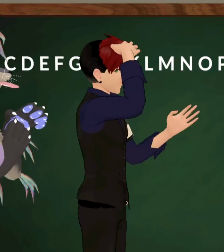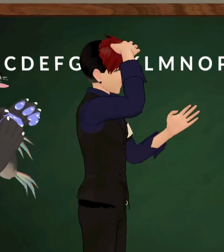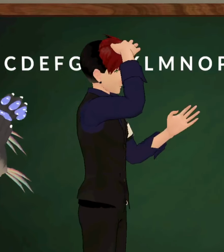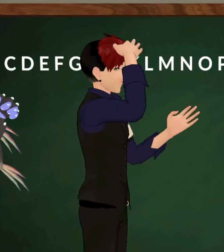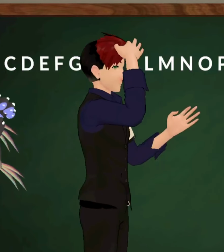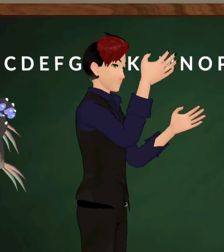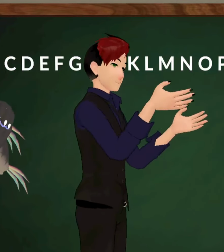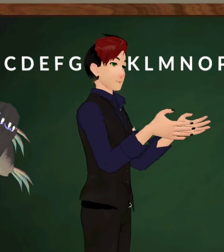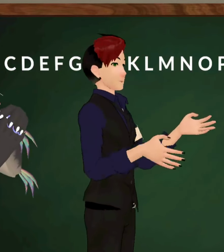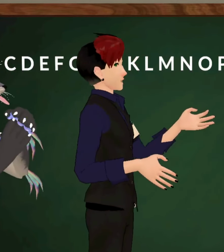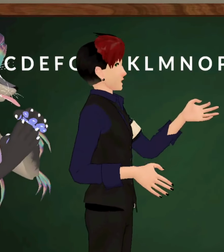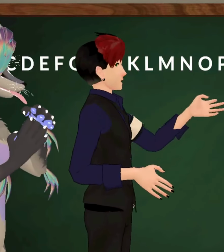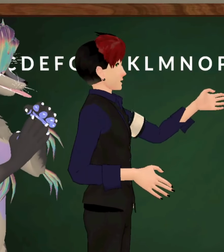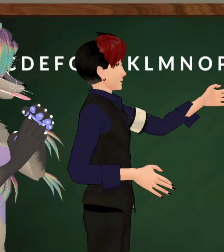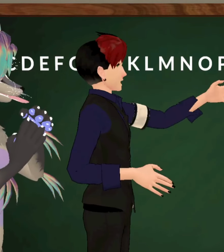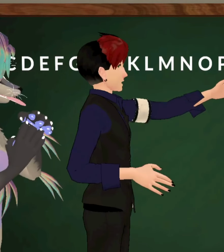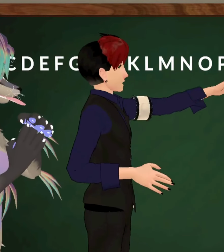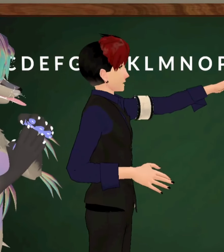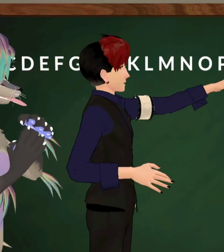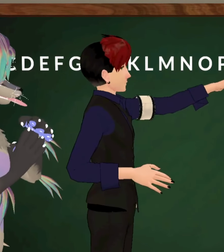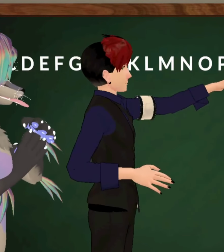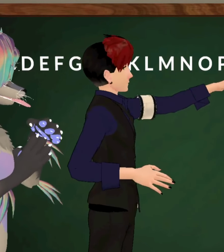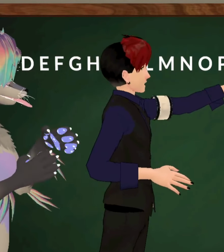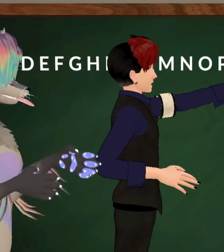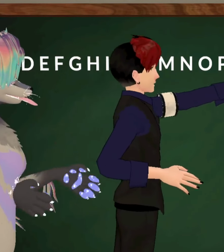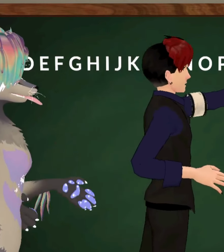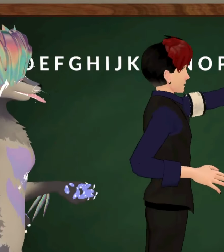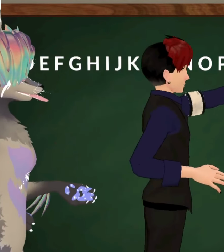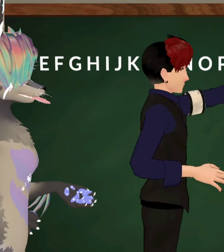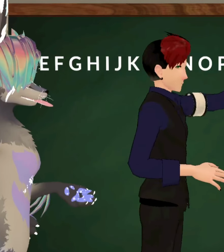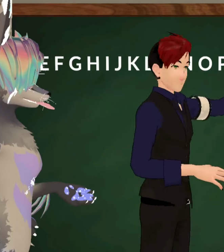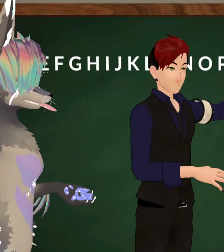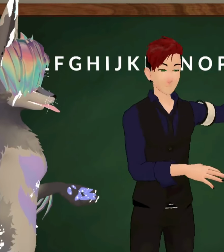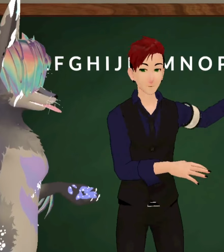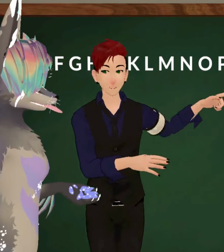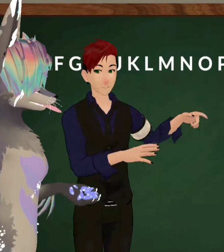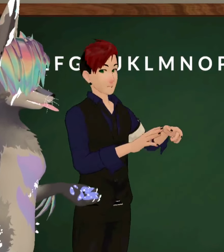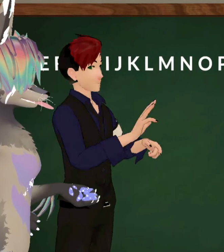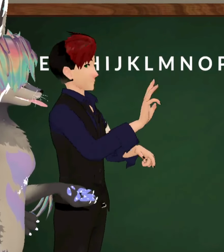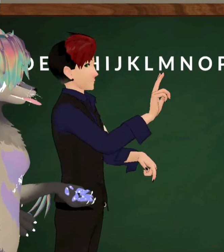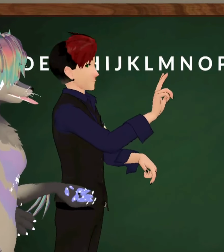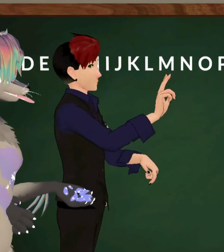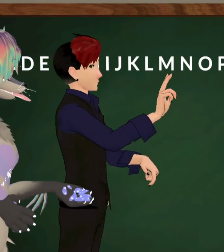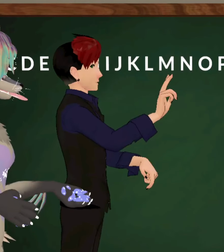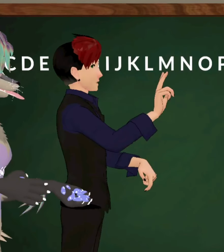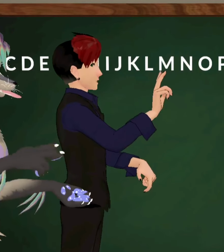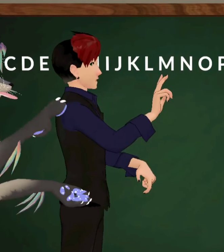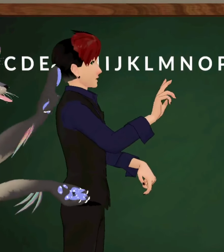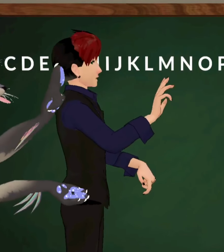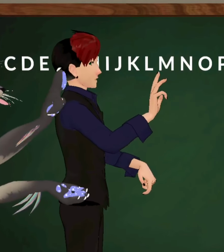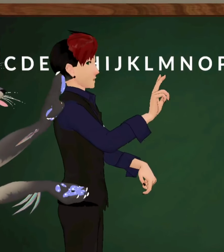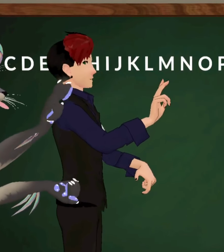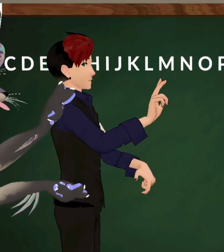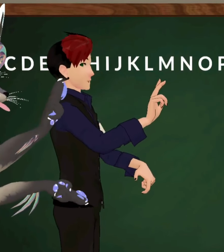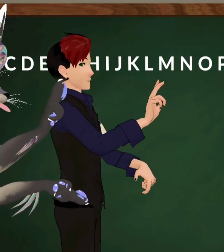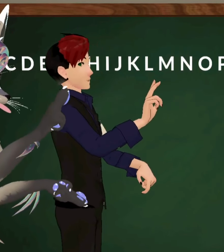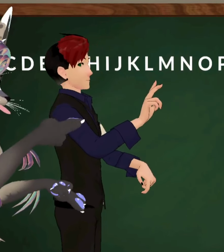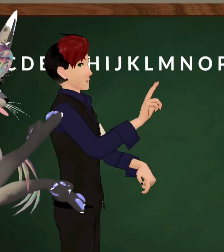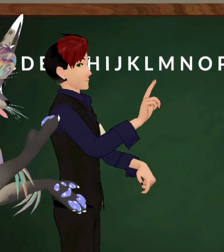signals. Yeah, welcome to sign language. All right. So U and V are